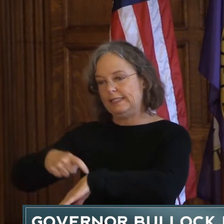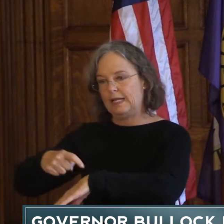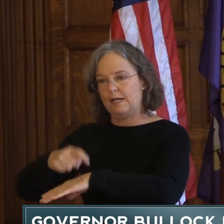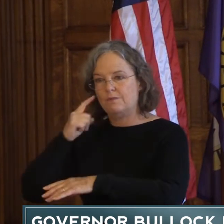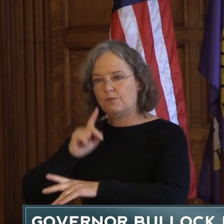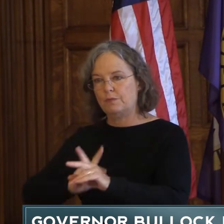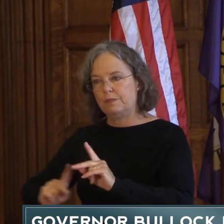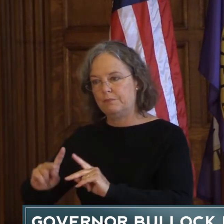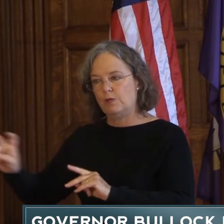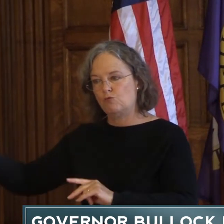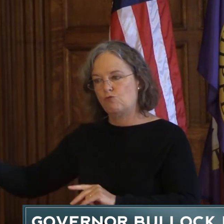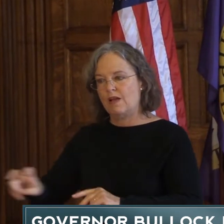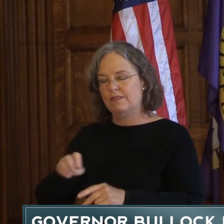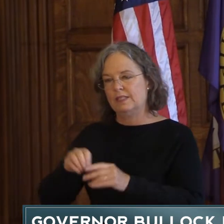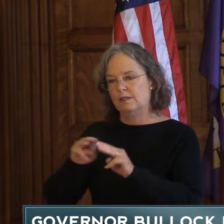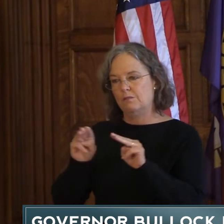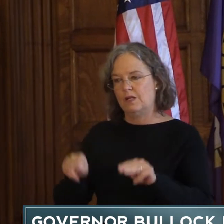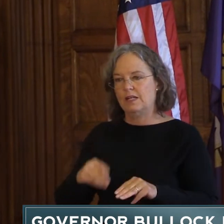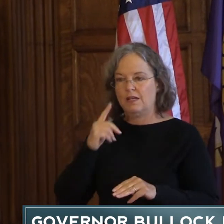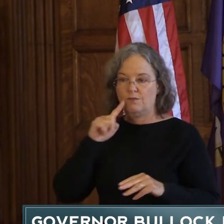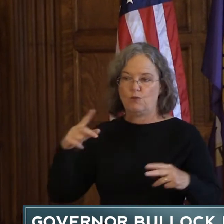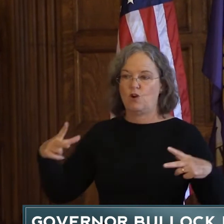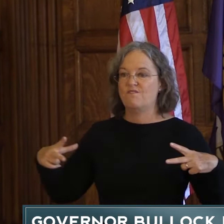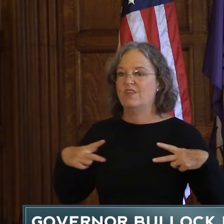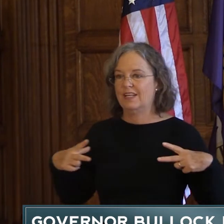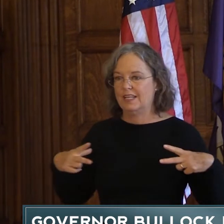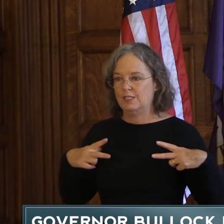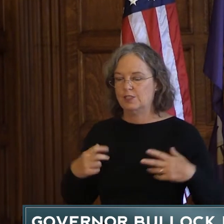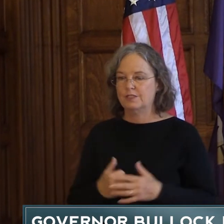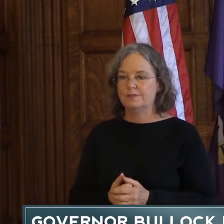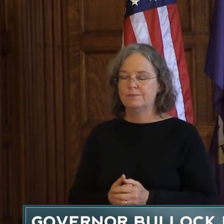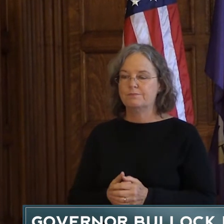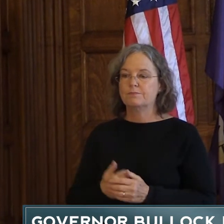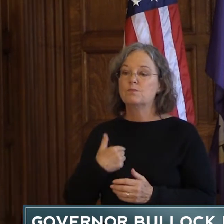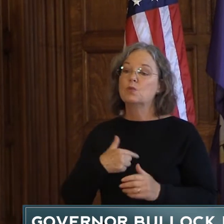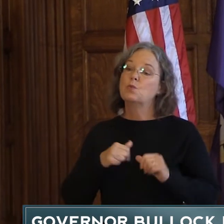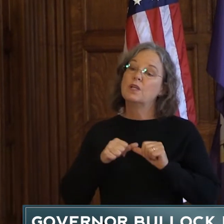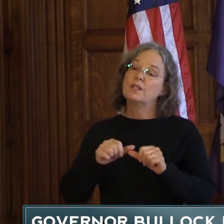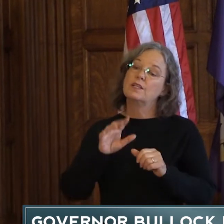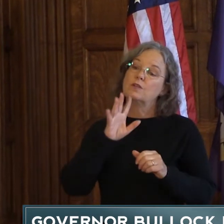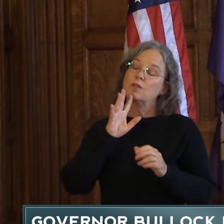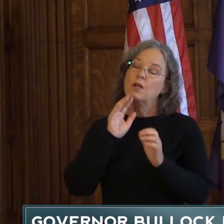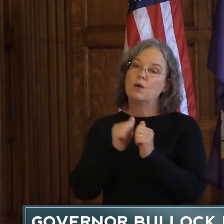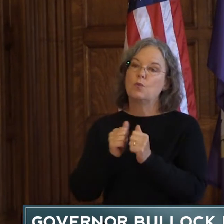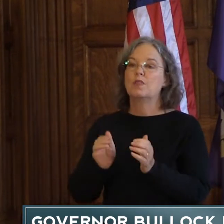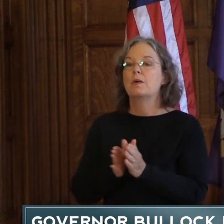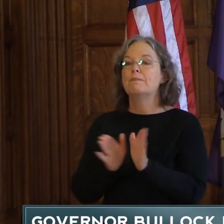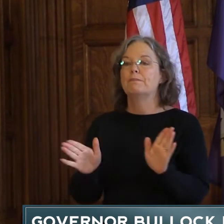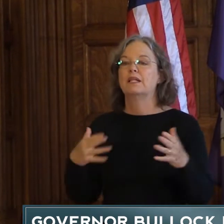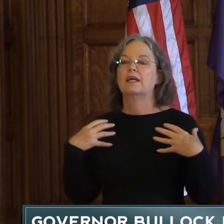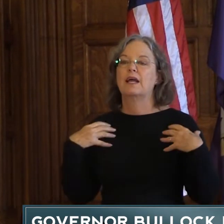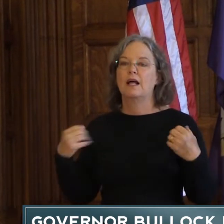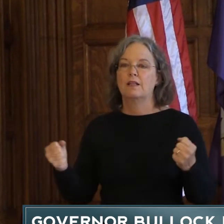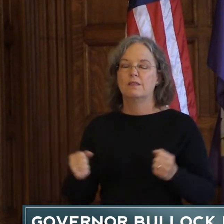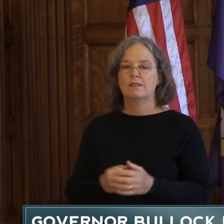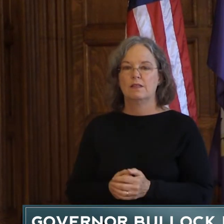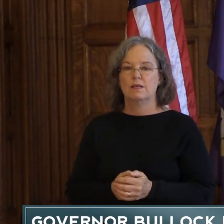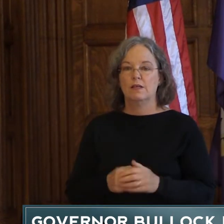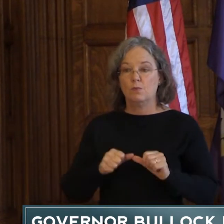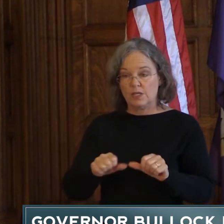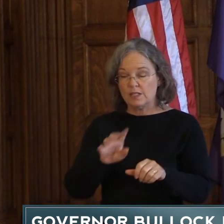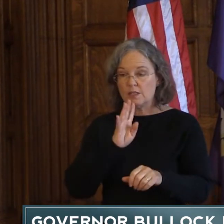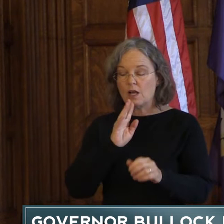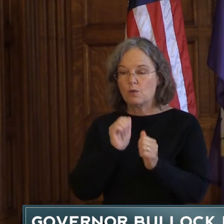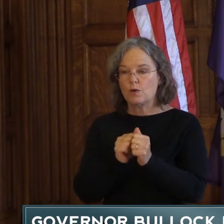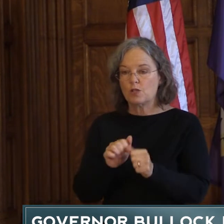travel to Montana for vacation. We continue to talk to public health. We continue also to talk to local